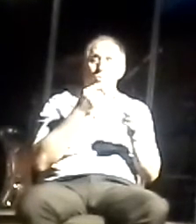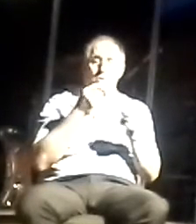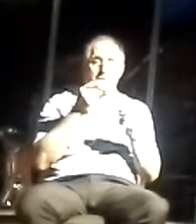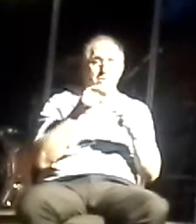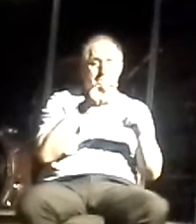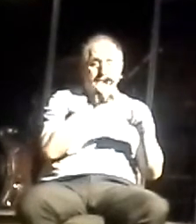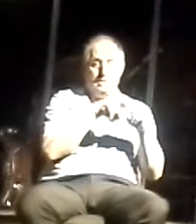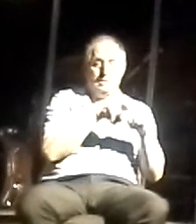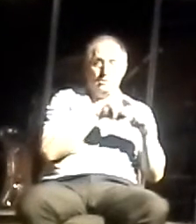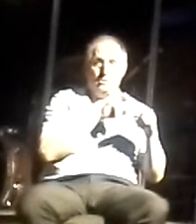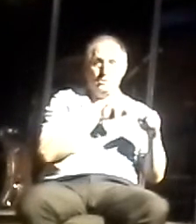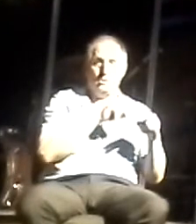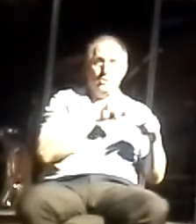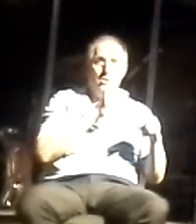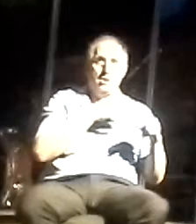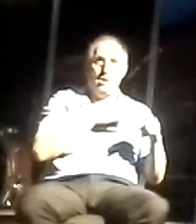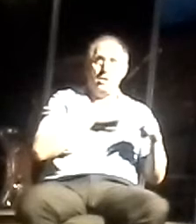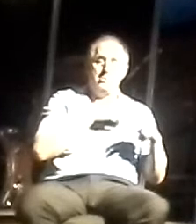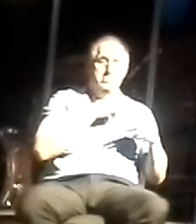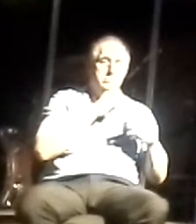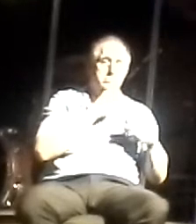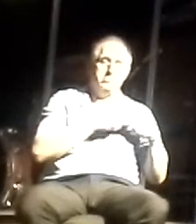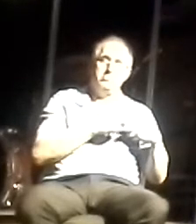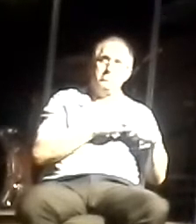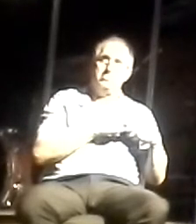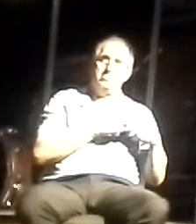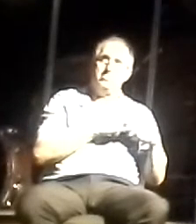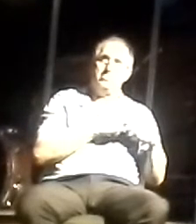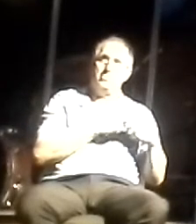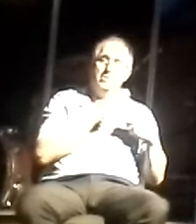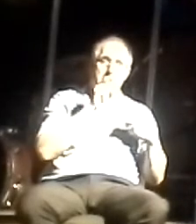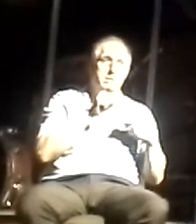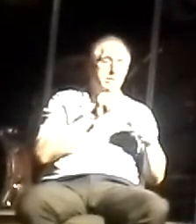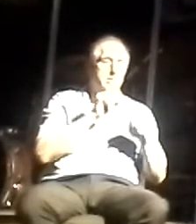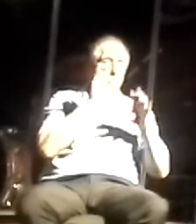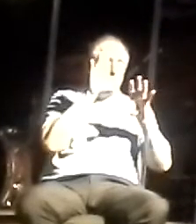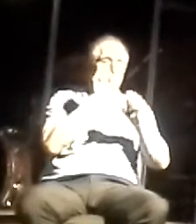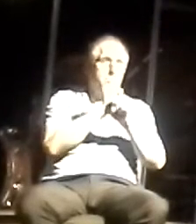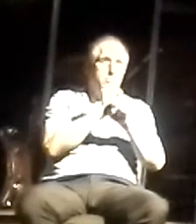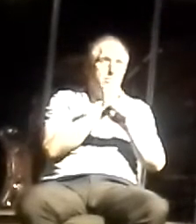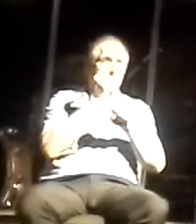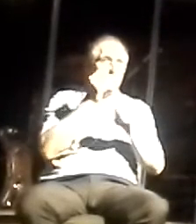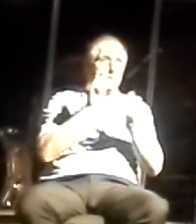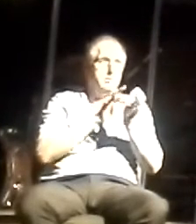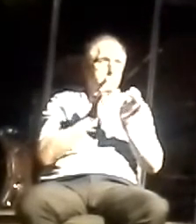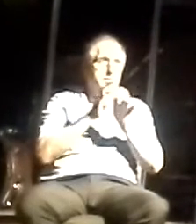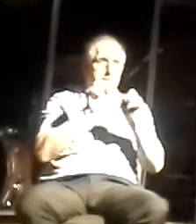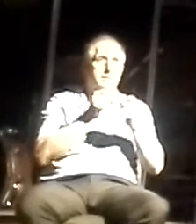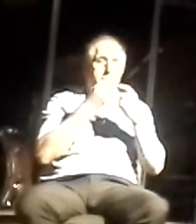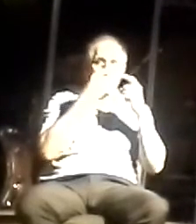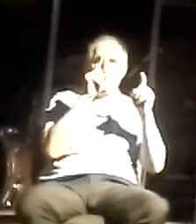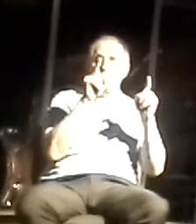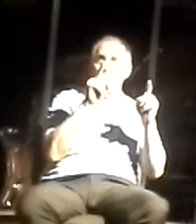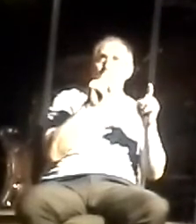seat, their heart has become so hard, they're going to need a miracle that only Jesus can perform.